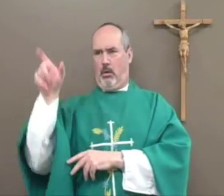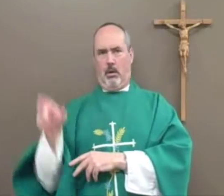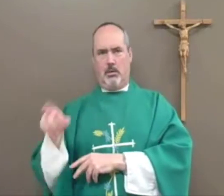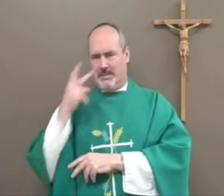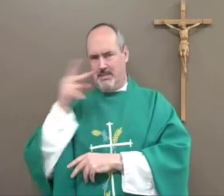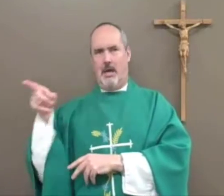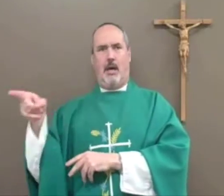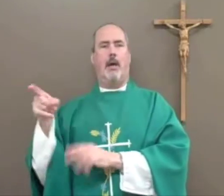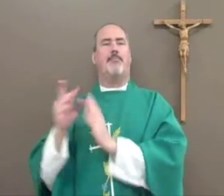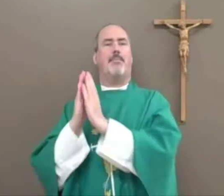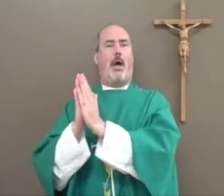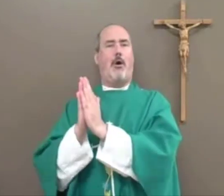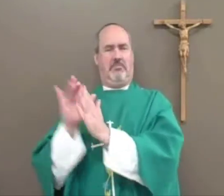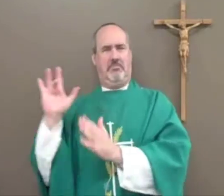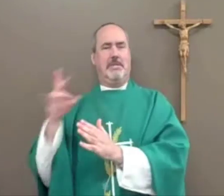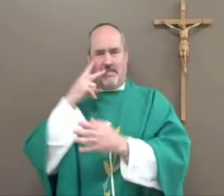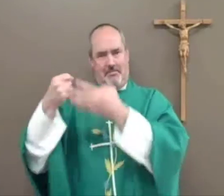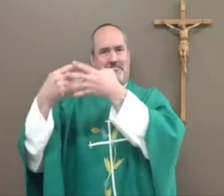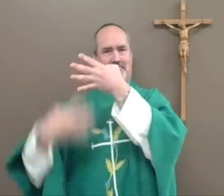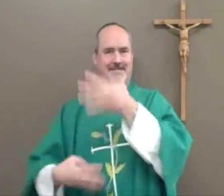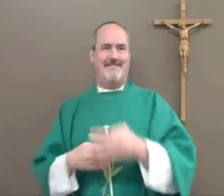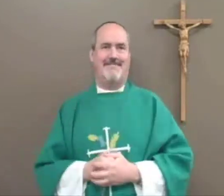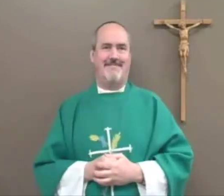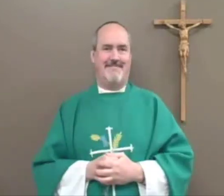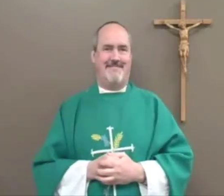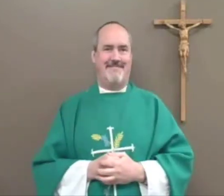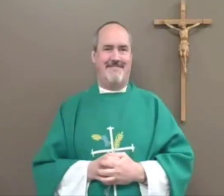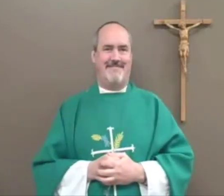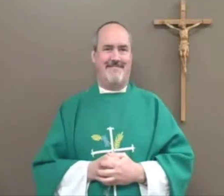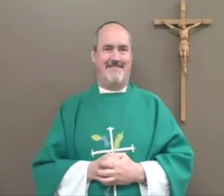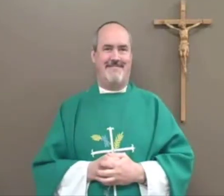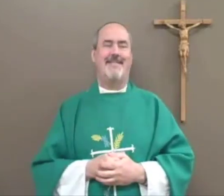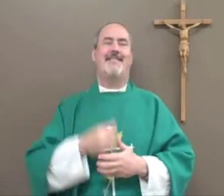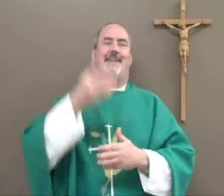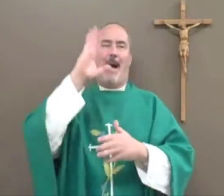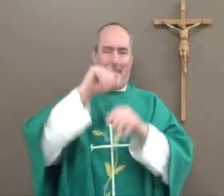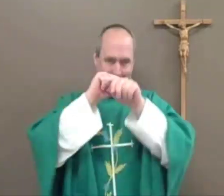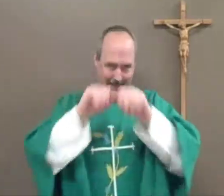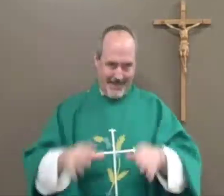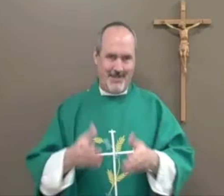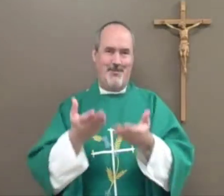list provided on the website. Thank you, and may God bless you.